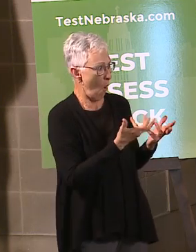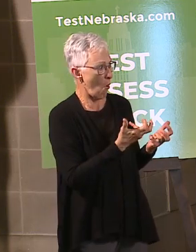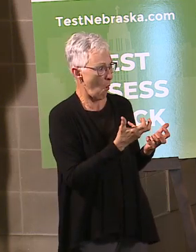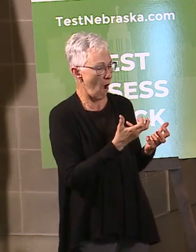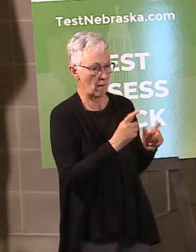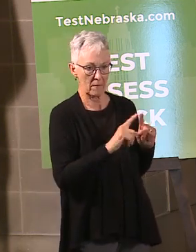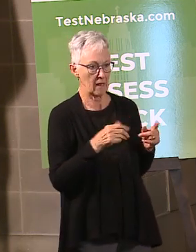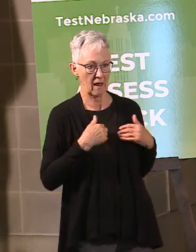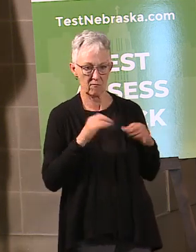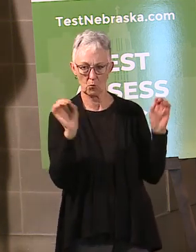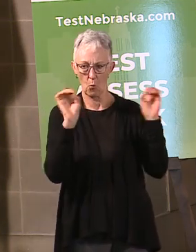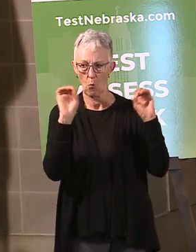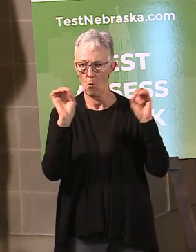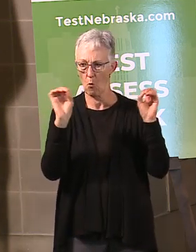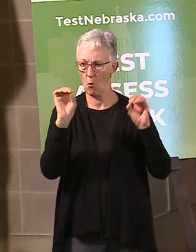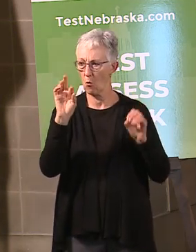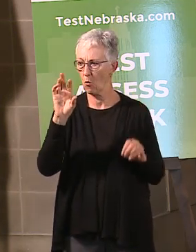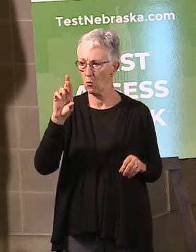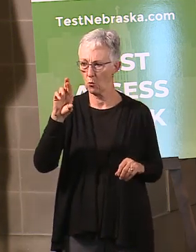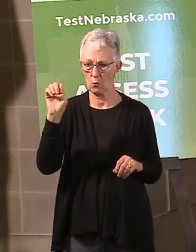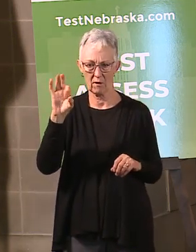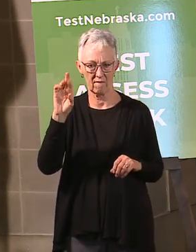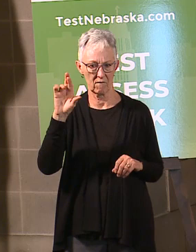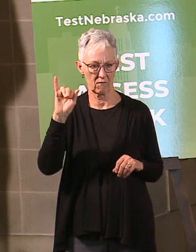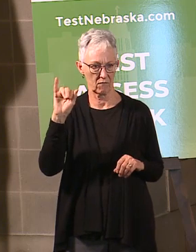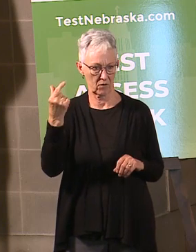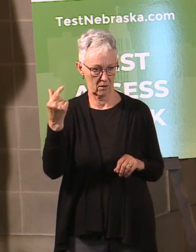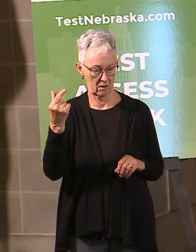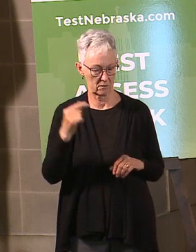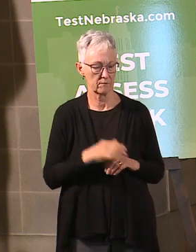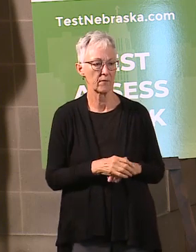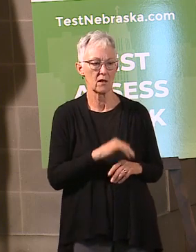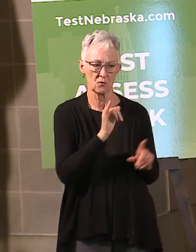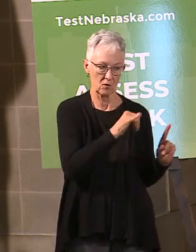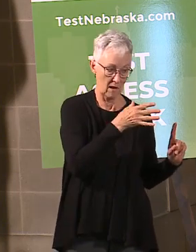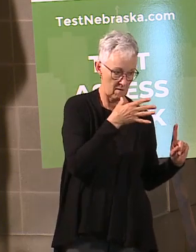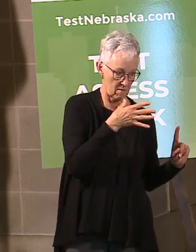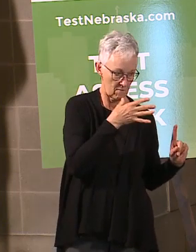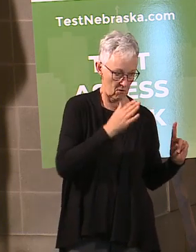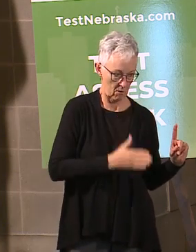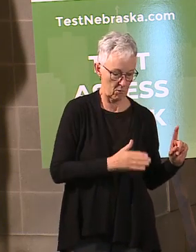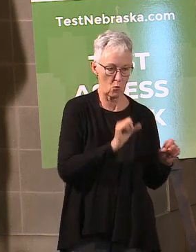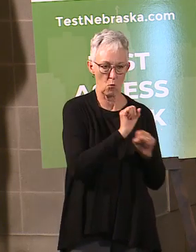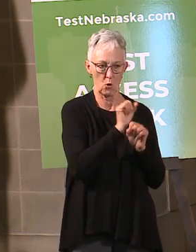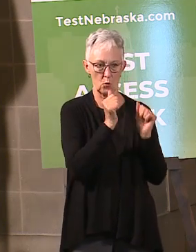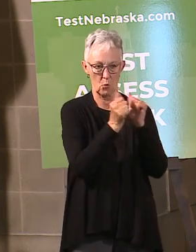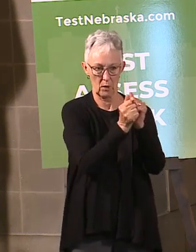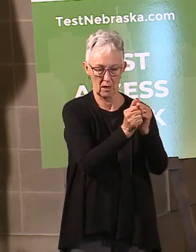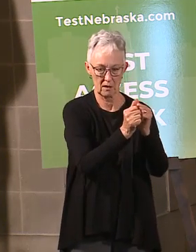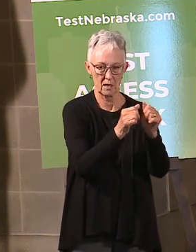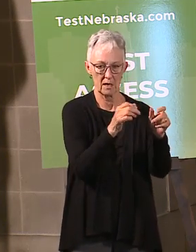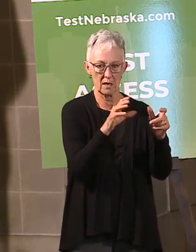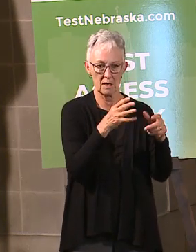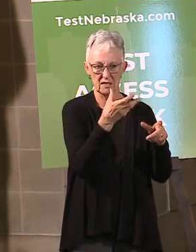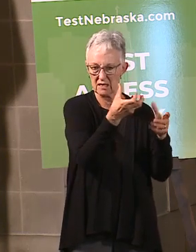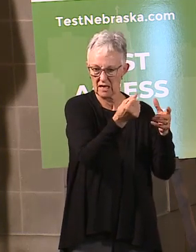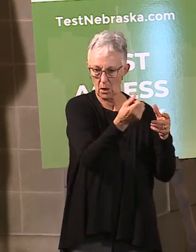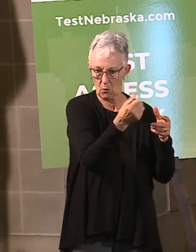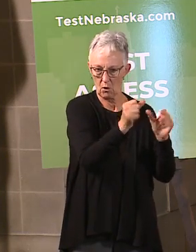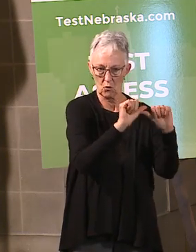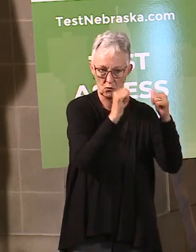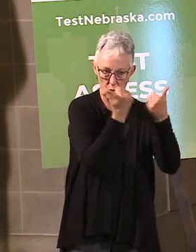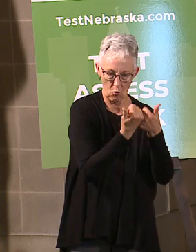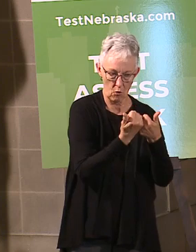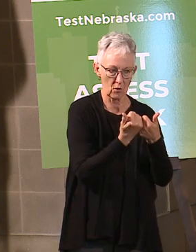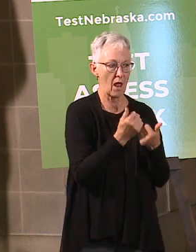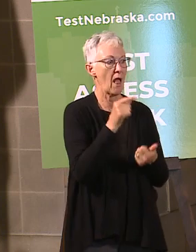not have refrigeration. So that farmer worked with his dairy association. They were able to come up with some funds and actually